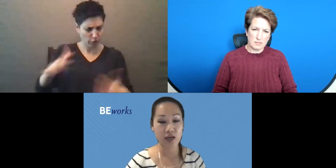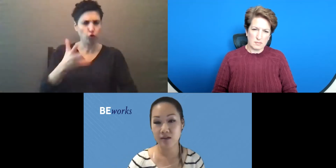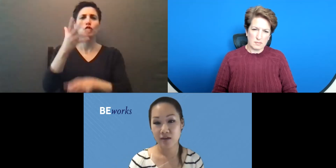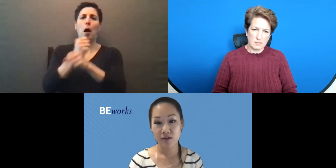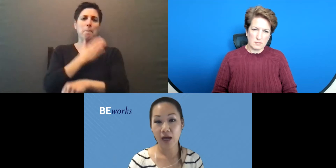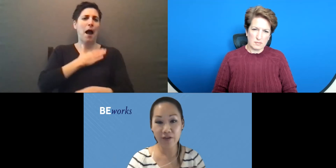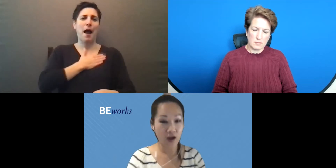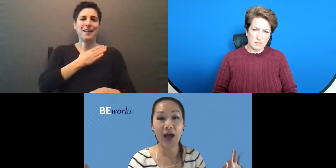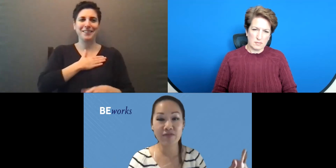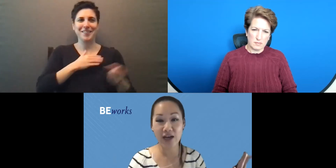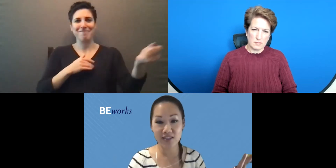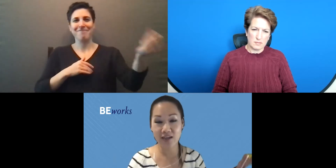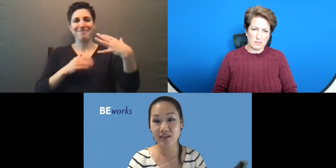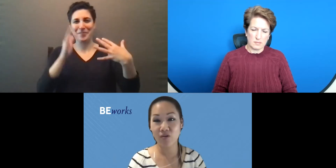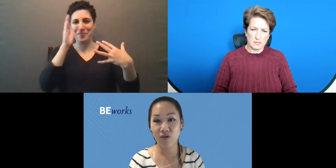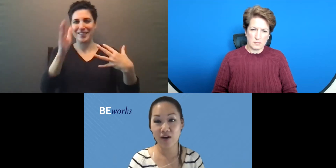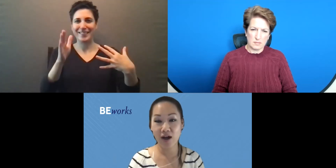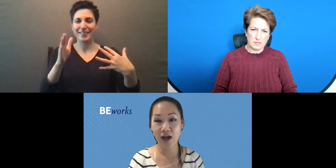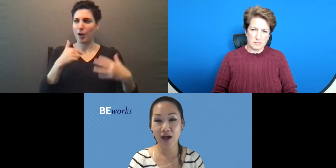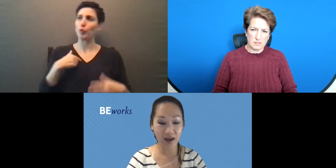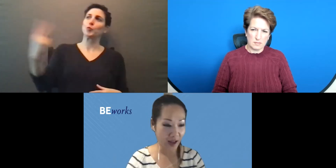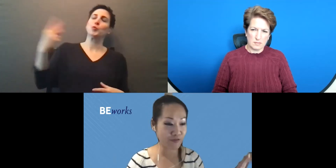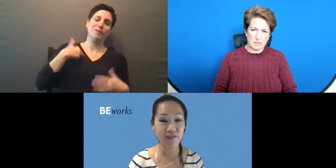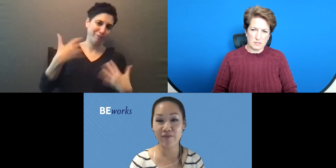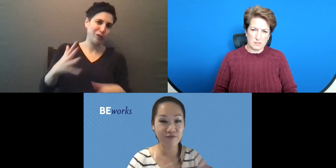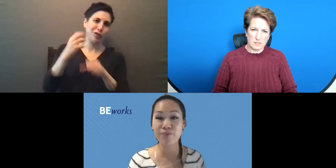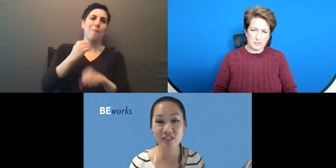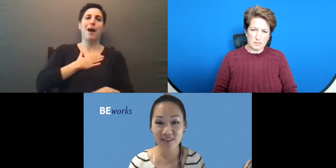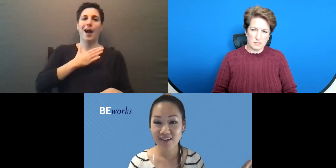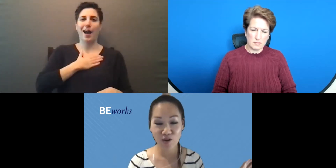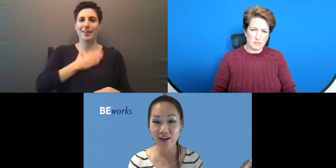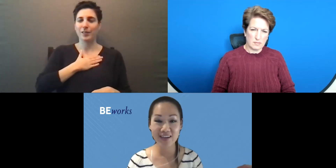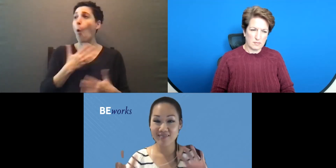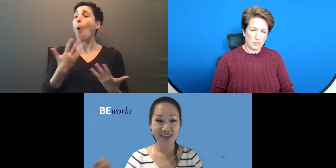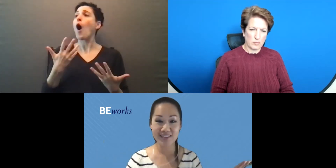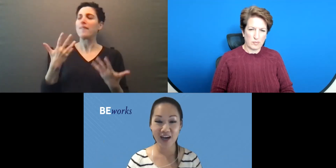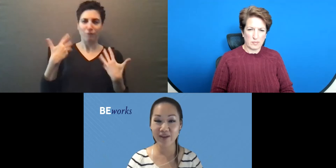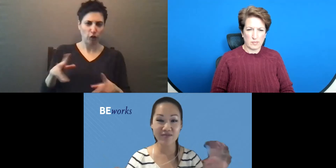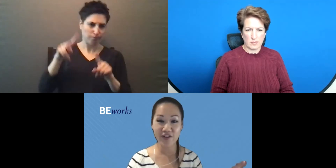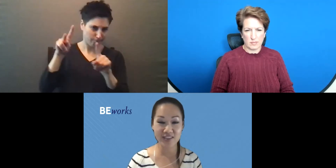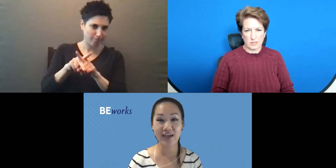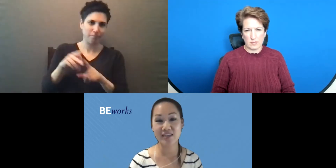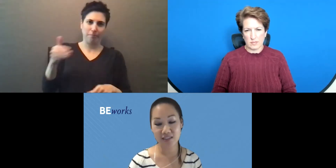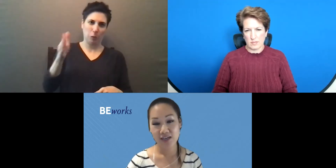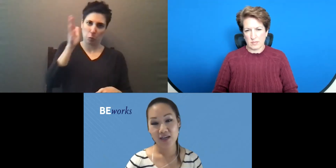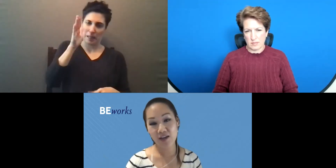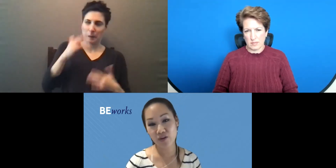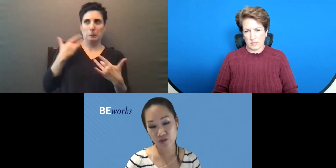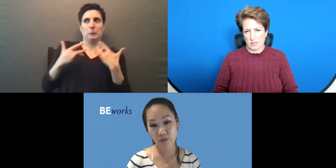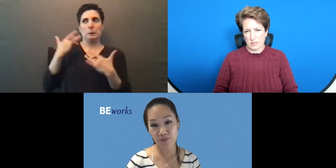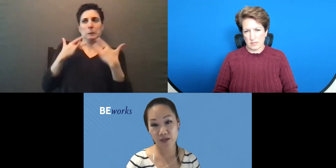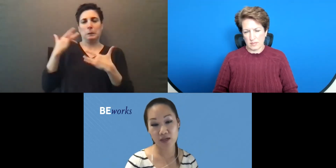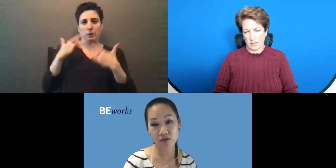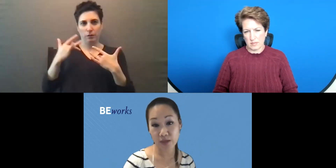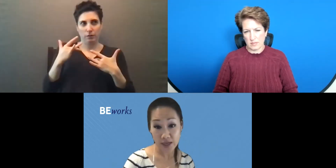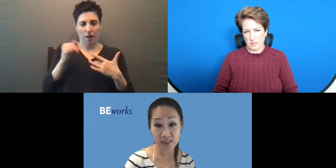will say, I'm vaccinated, or I've booked already, it's coming, very excited. And those who